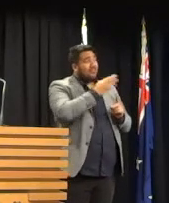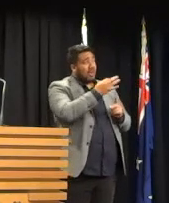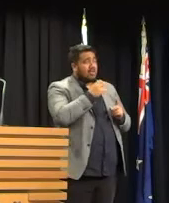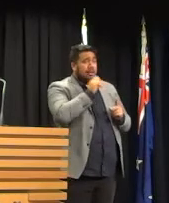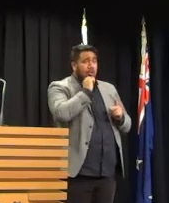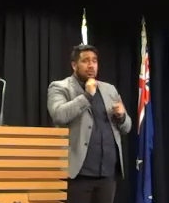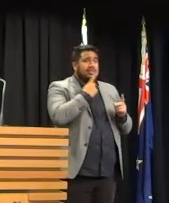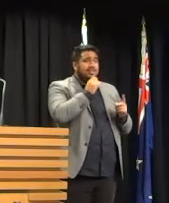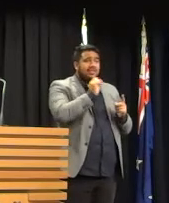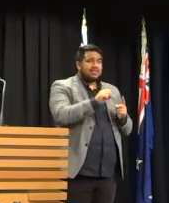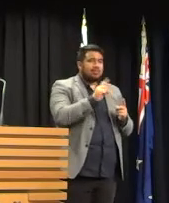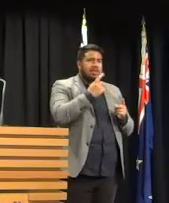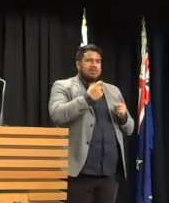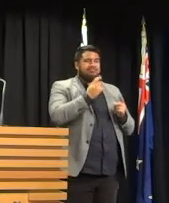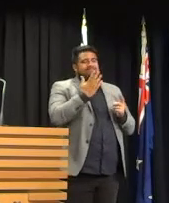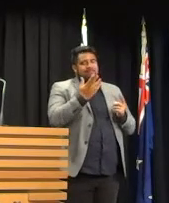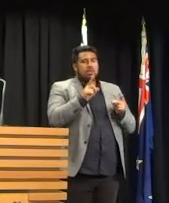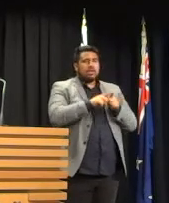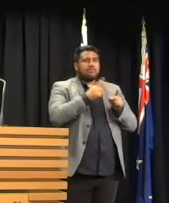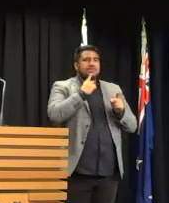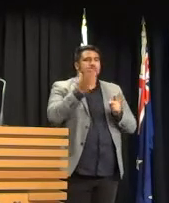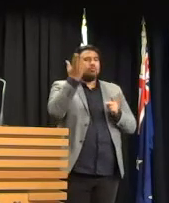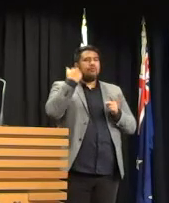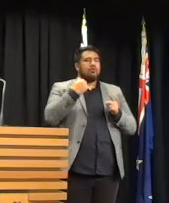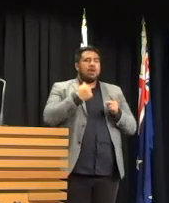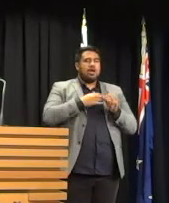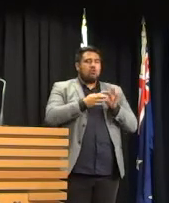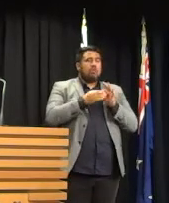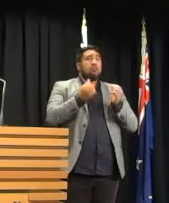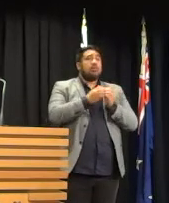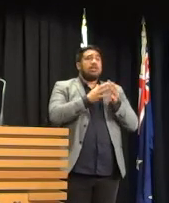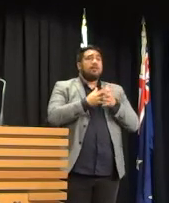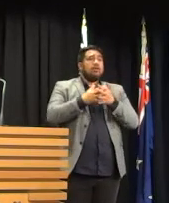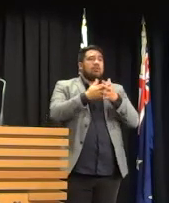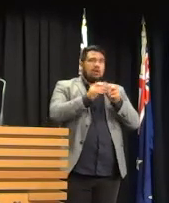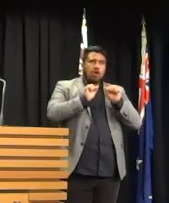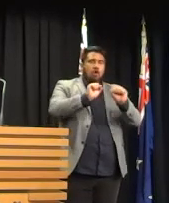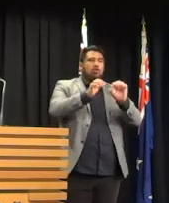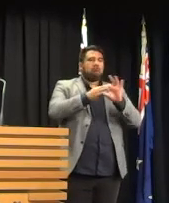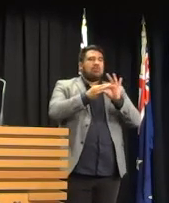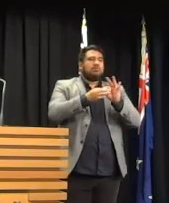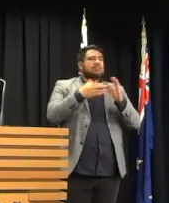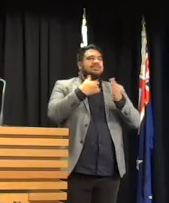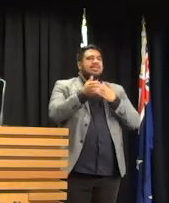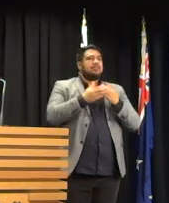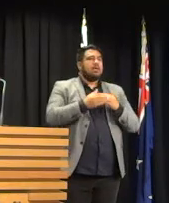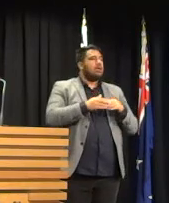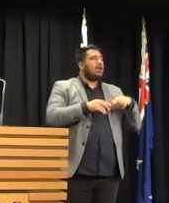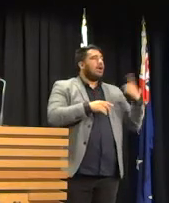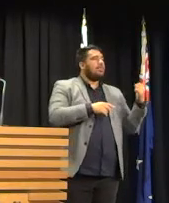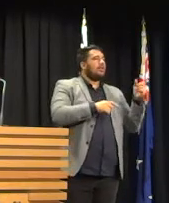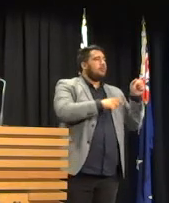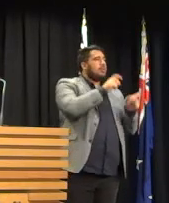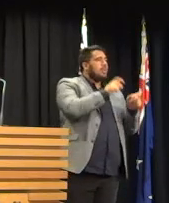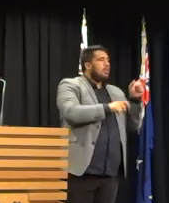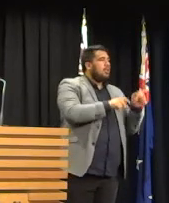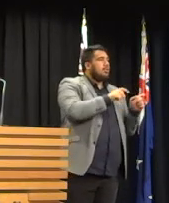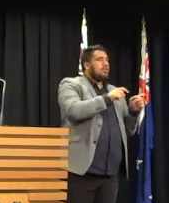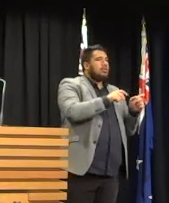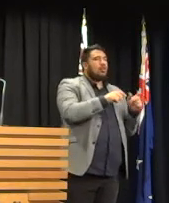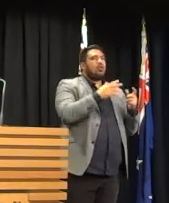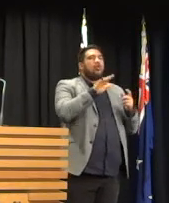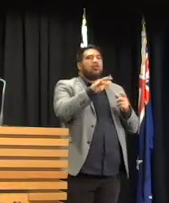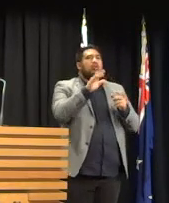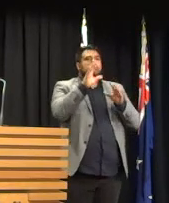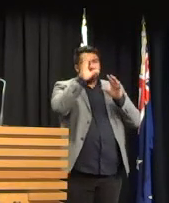our relationship, as I've said, with the United States stands on its own, regardless of who is the president at the time.